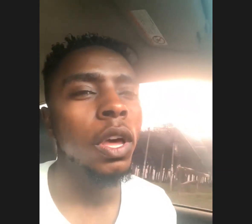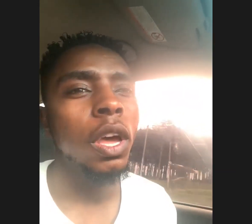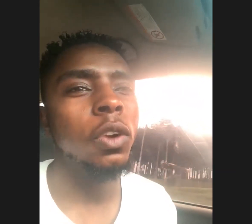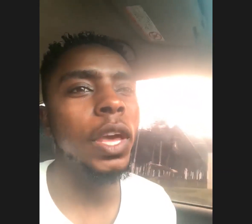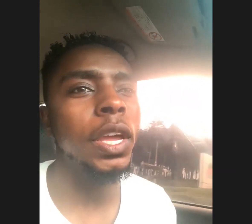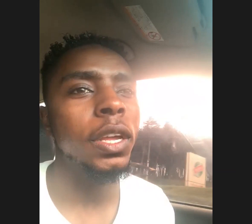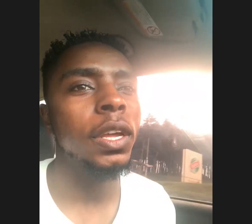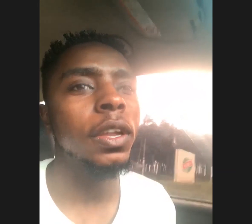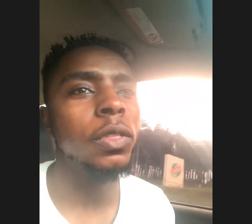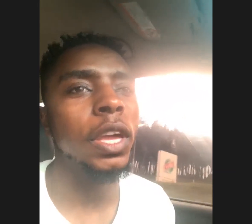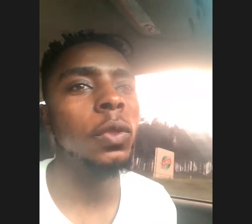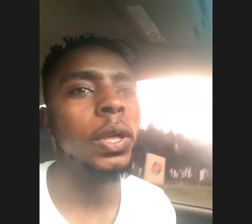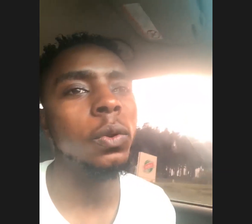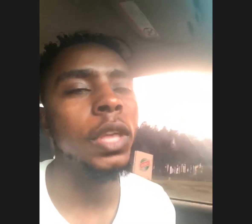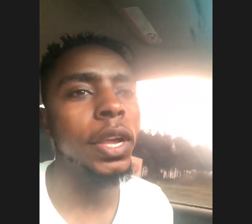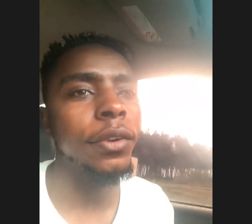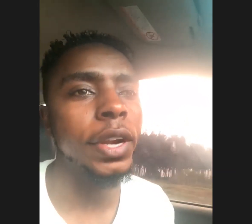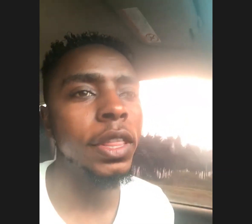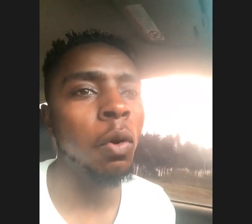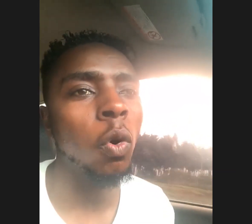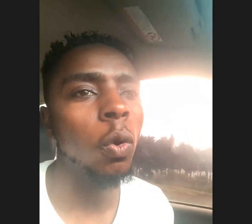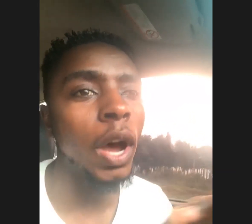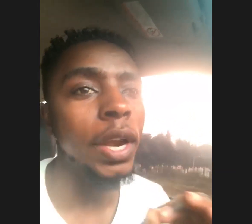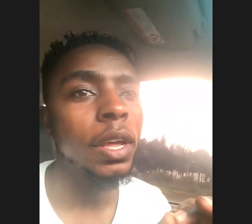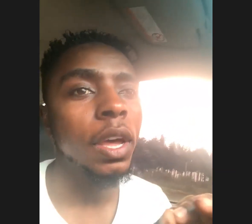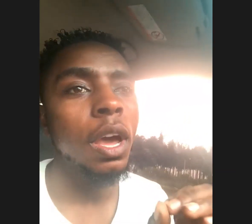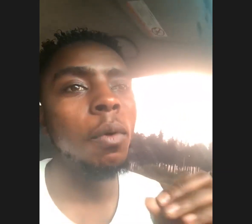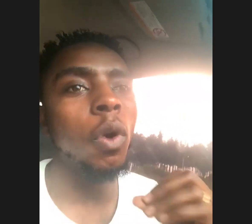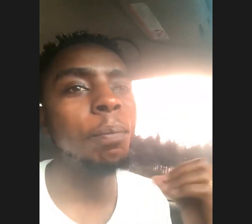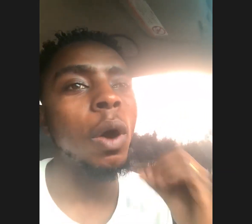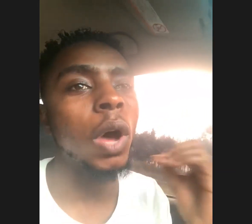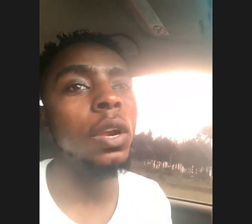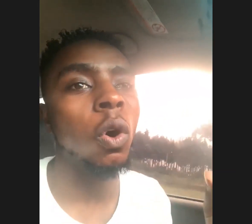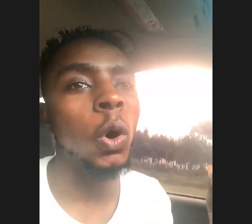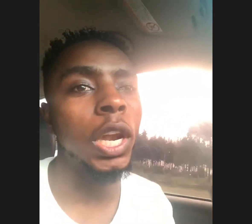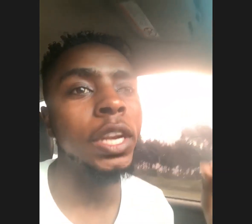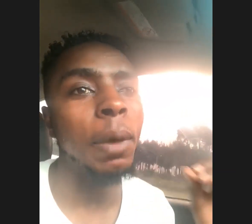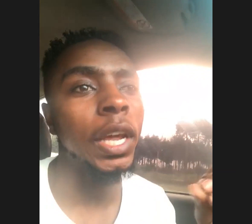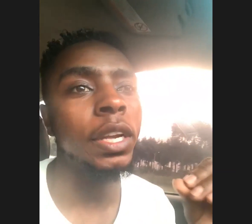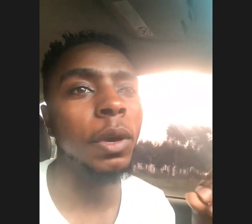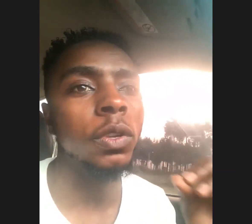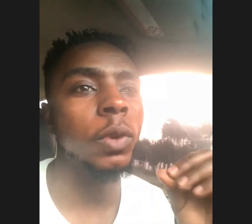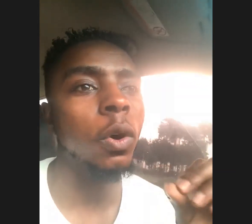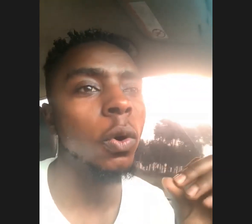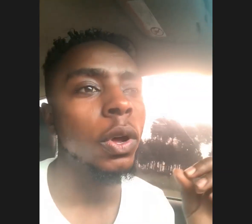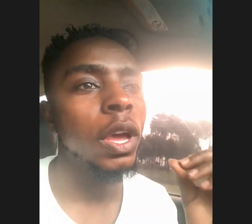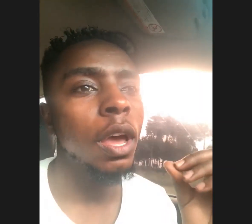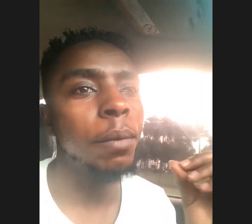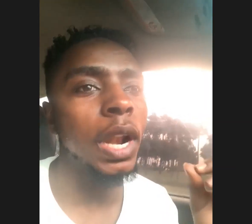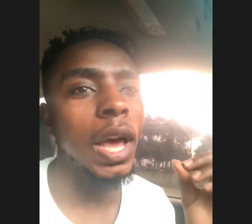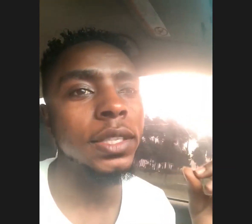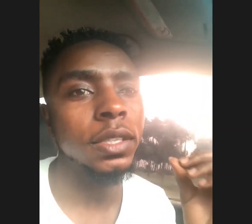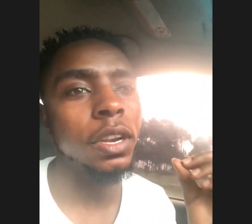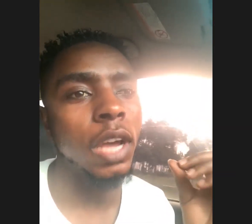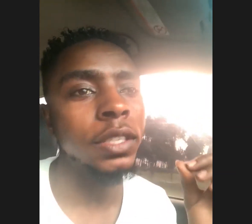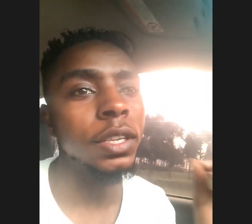also do they read the whole word per word or letter by letter? Because we know